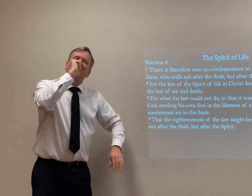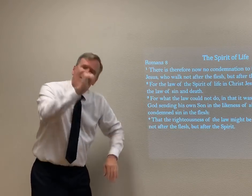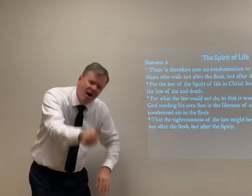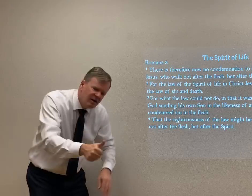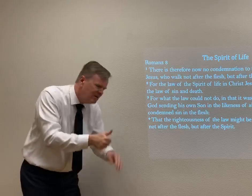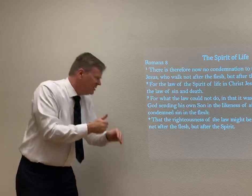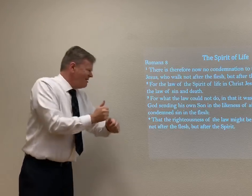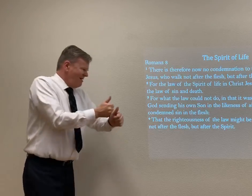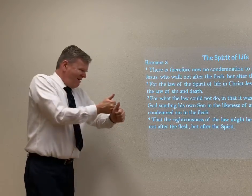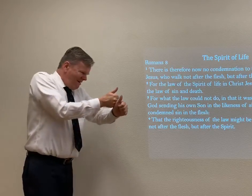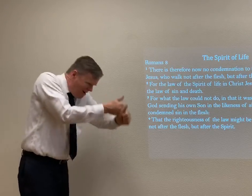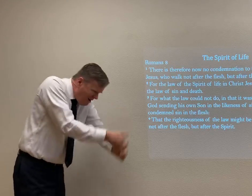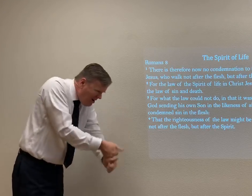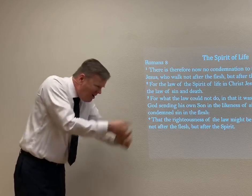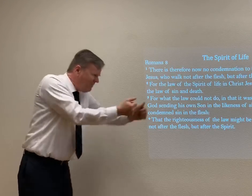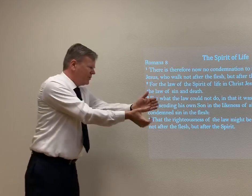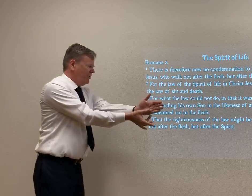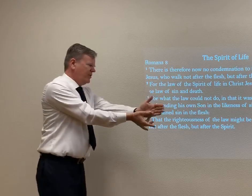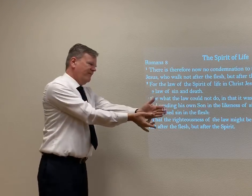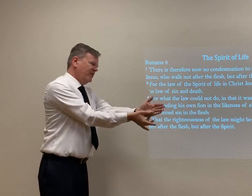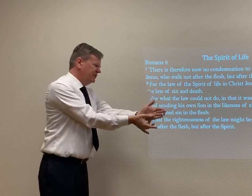Who walk not after the flesh,